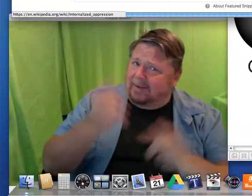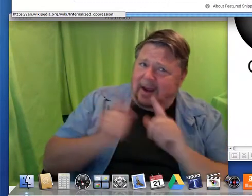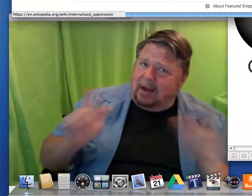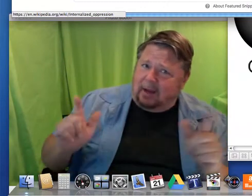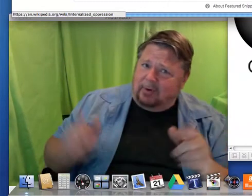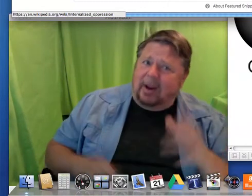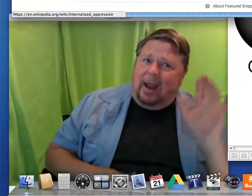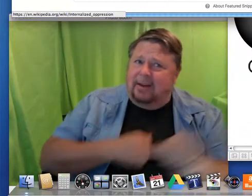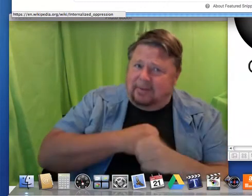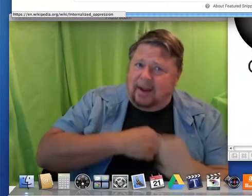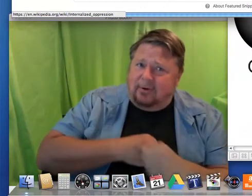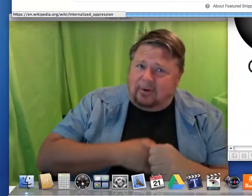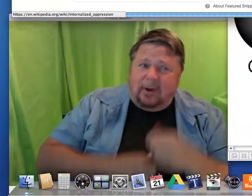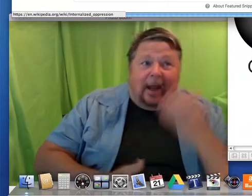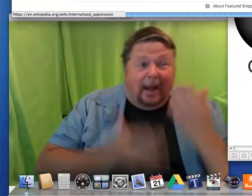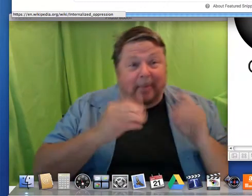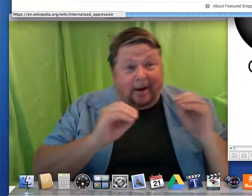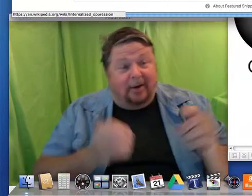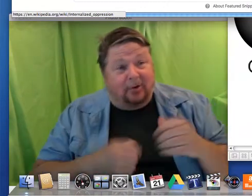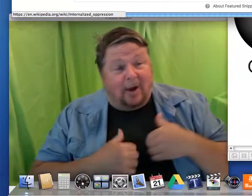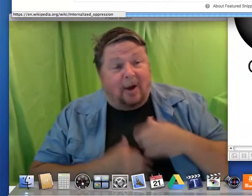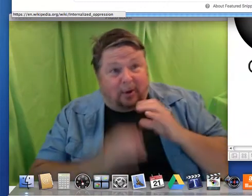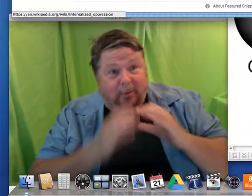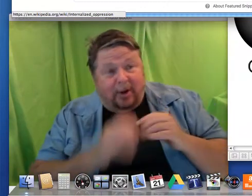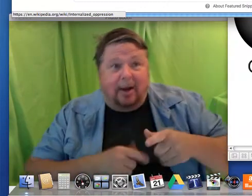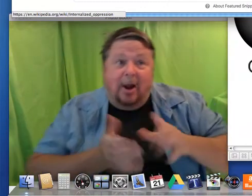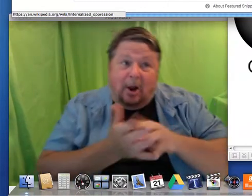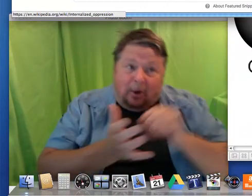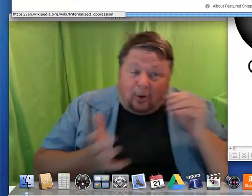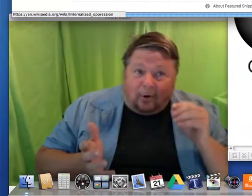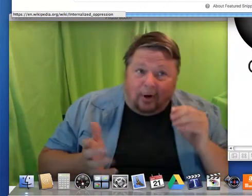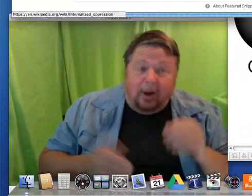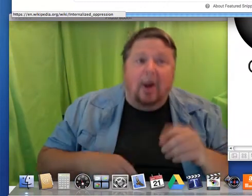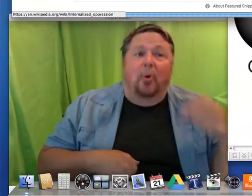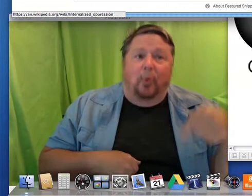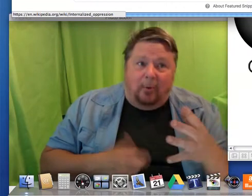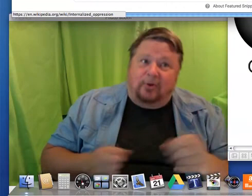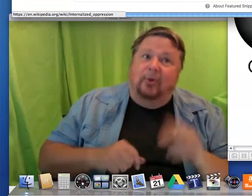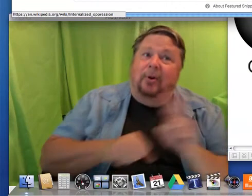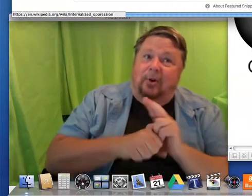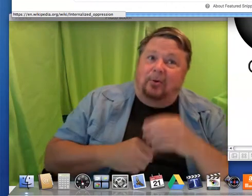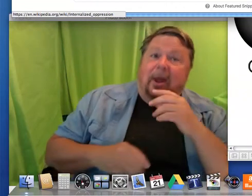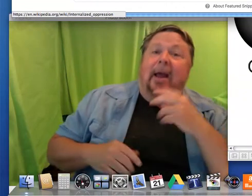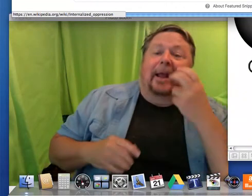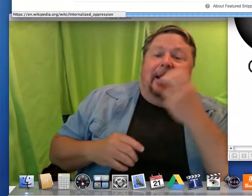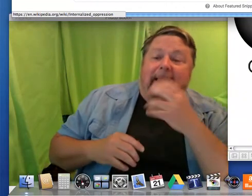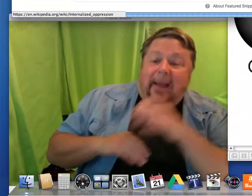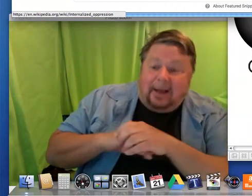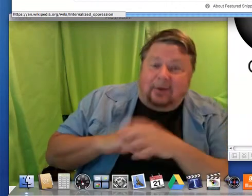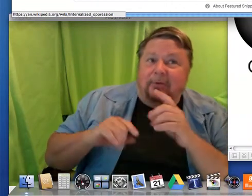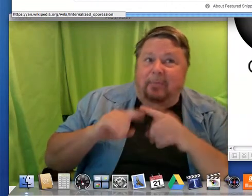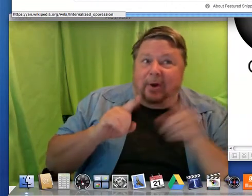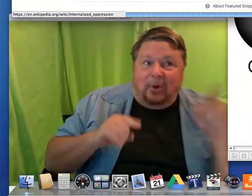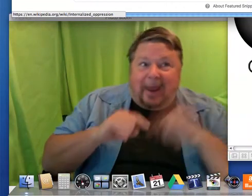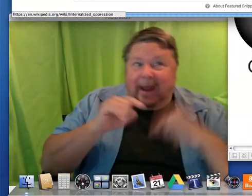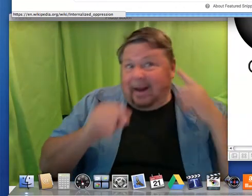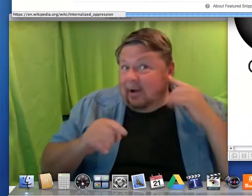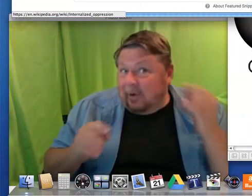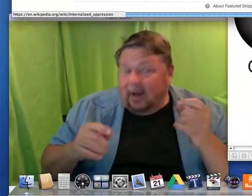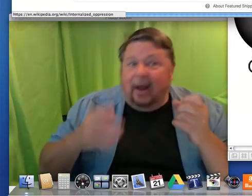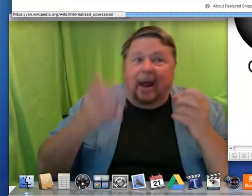that sign language. It's dangerous. It might teach you how to communicate and learn. We want you to use English, but you